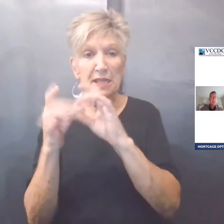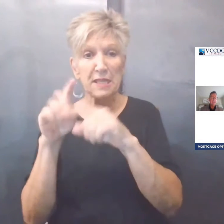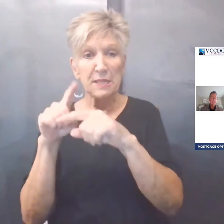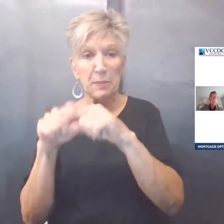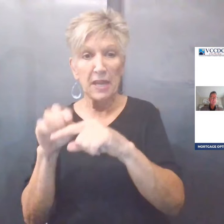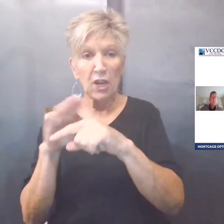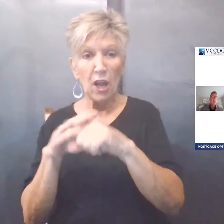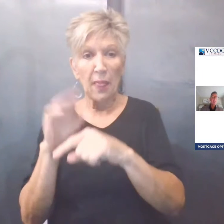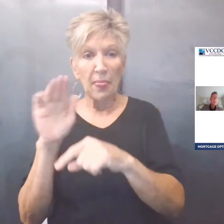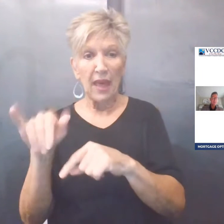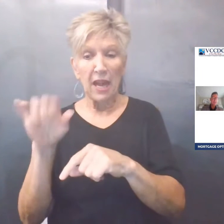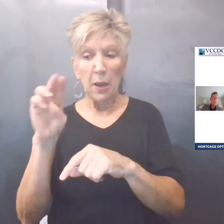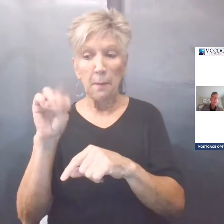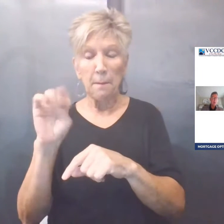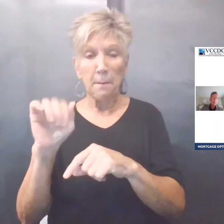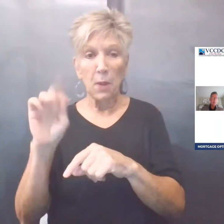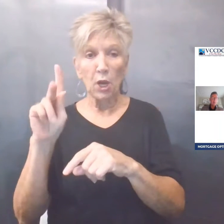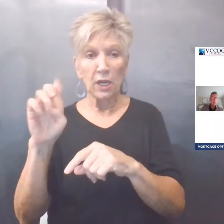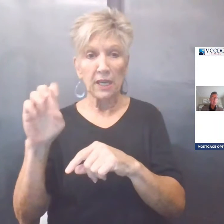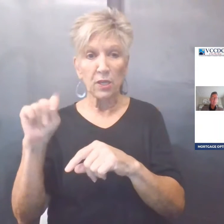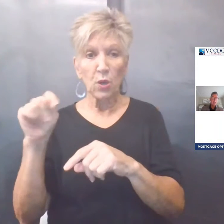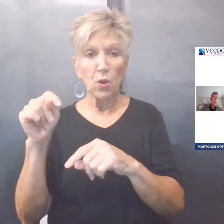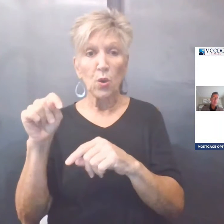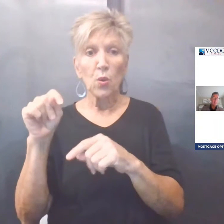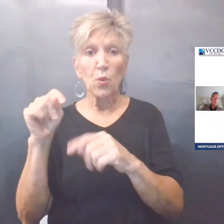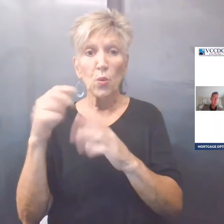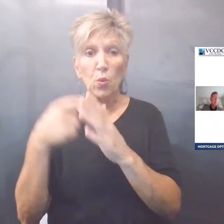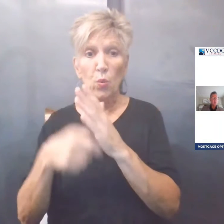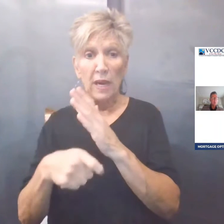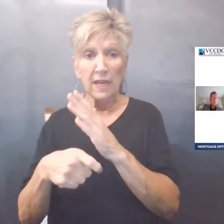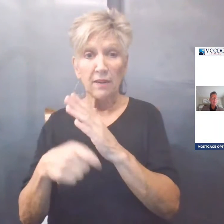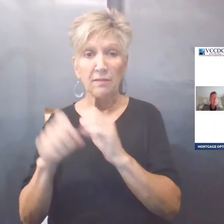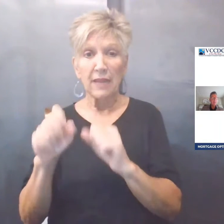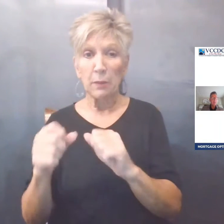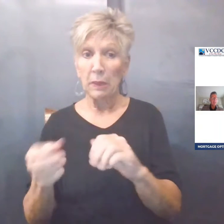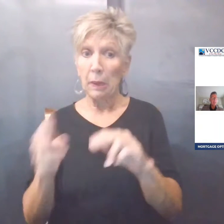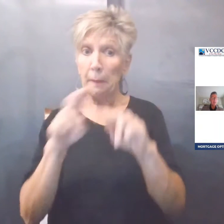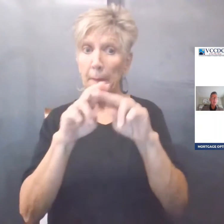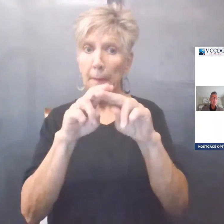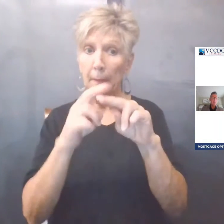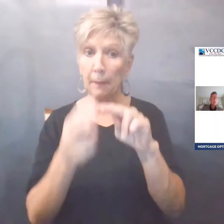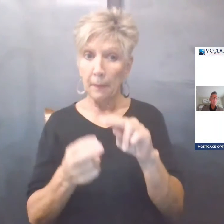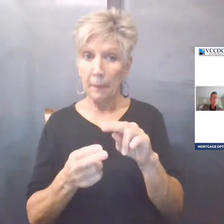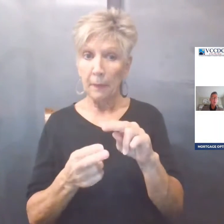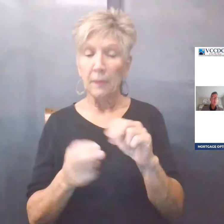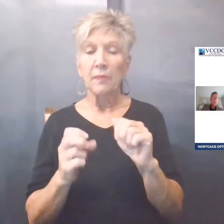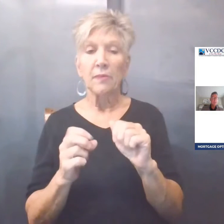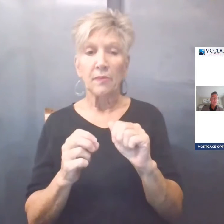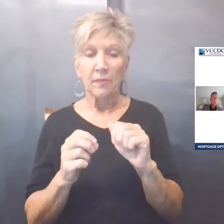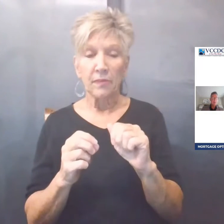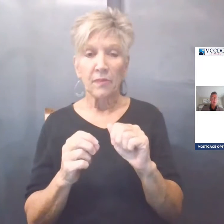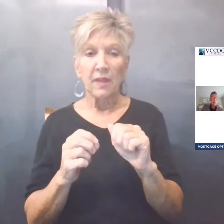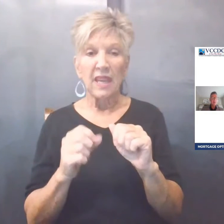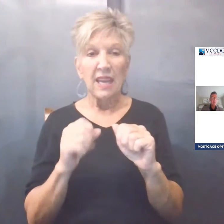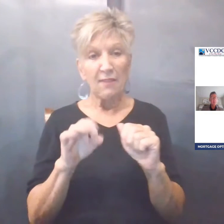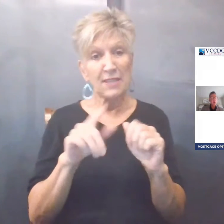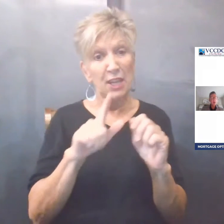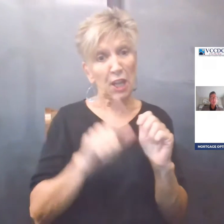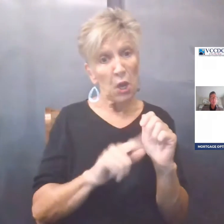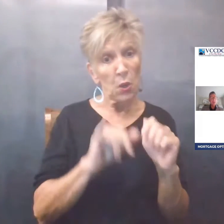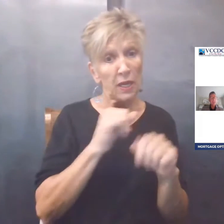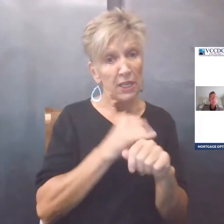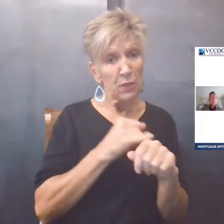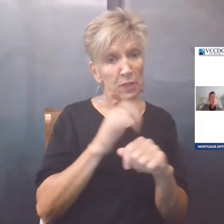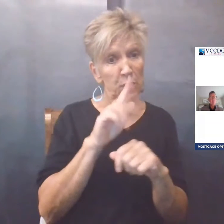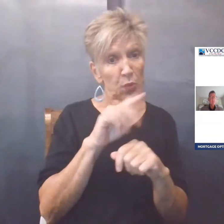based on that index. So the rate could go up, it could go down. So it could be more beneficial in a lowering interest rate market,